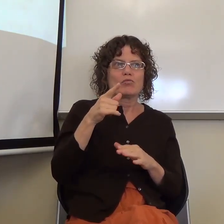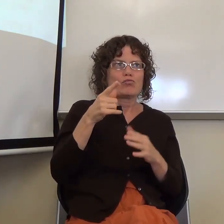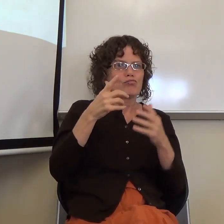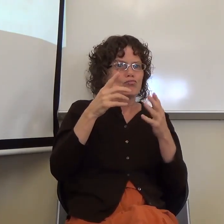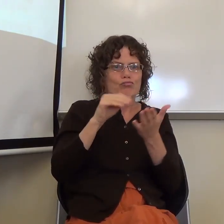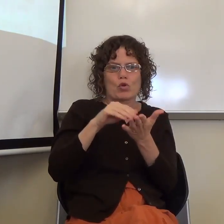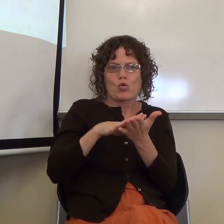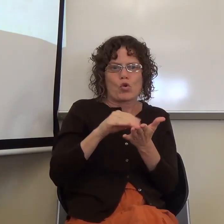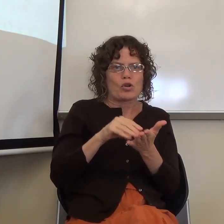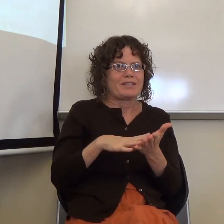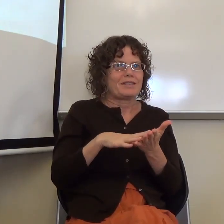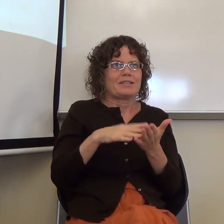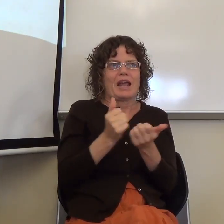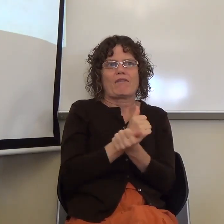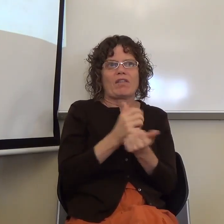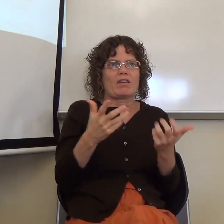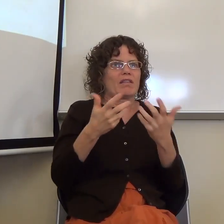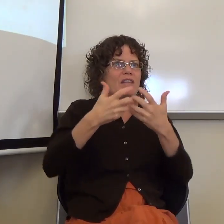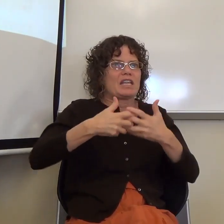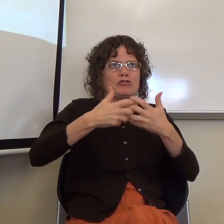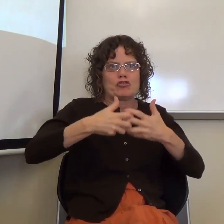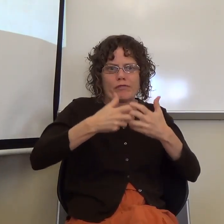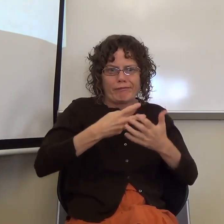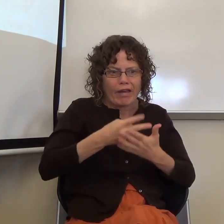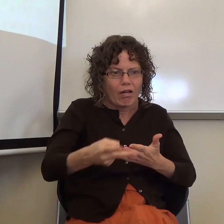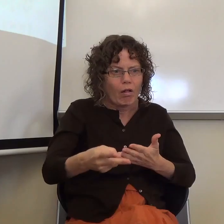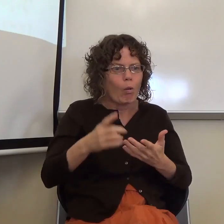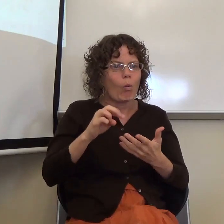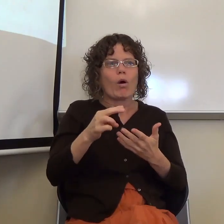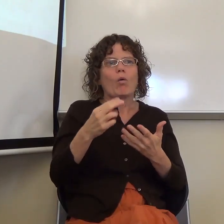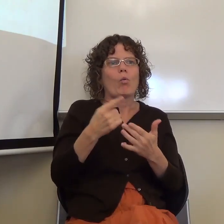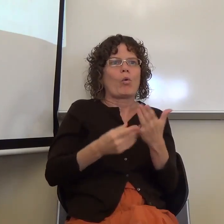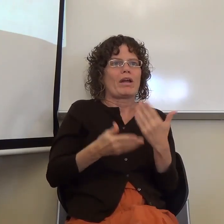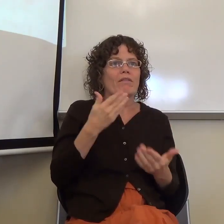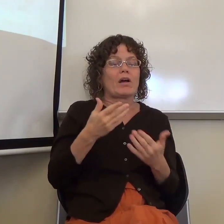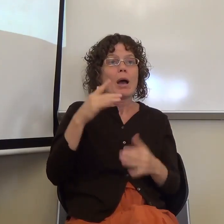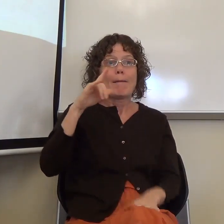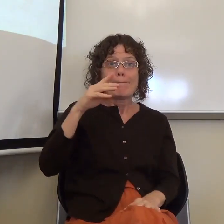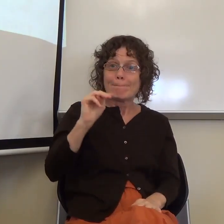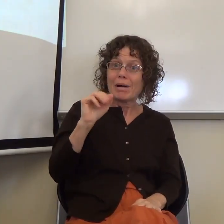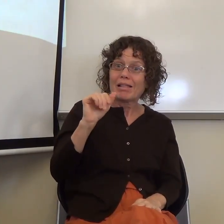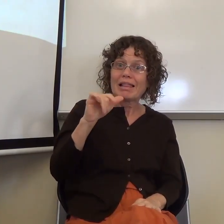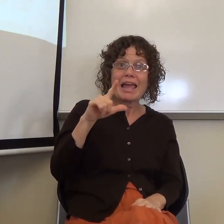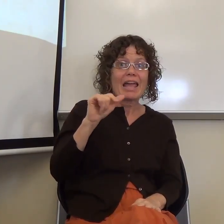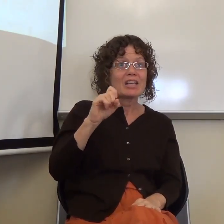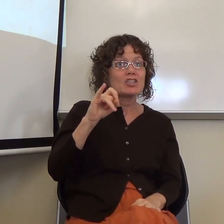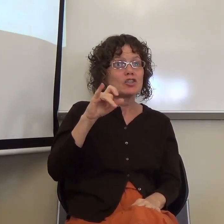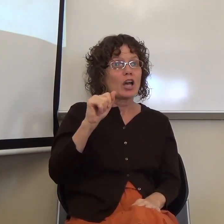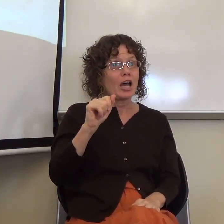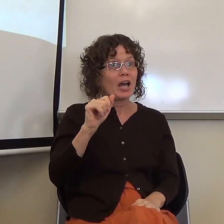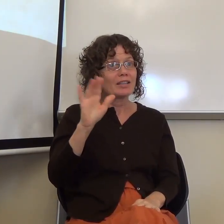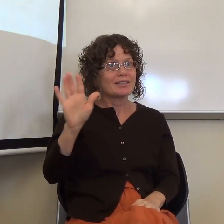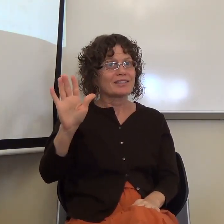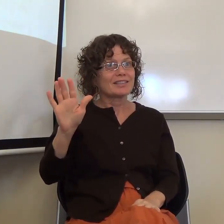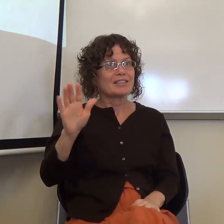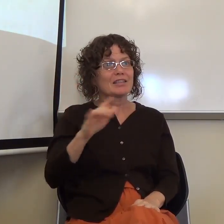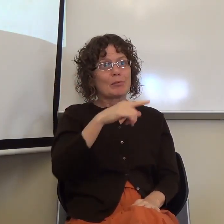the weird thing about the Malaysian one was that somehow got turned off really early in the